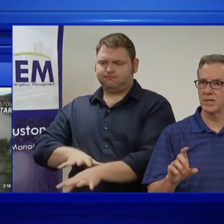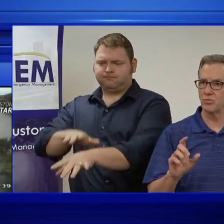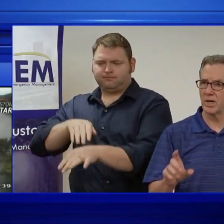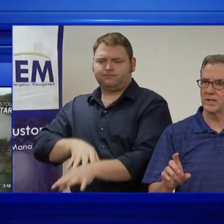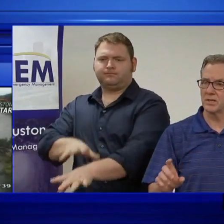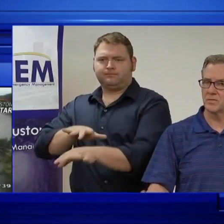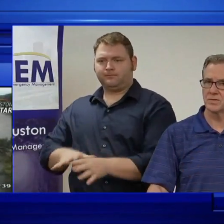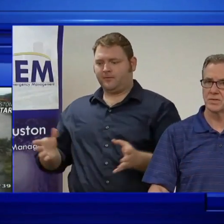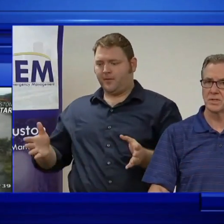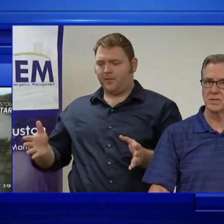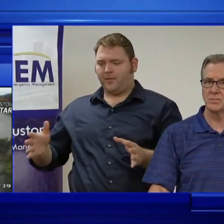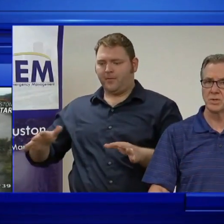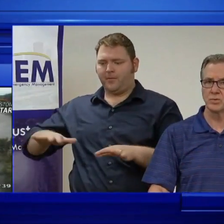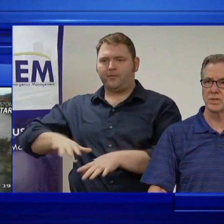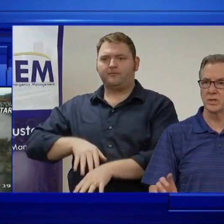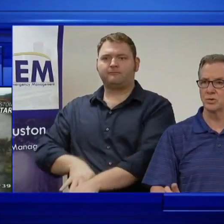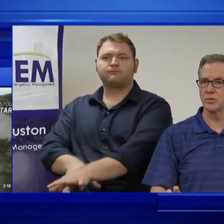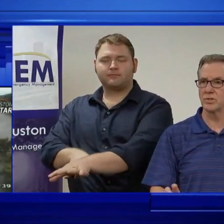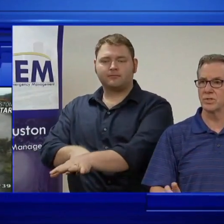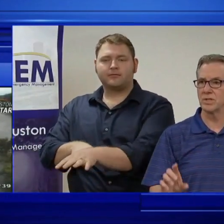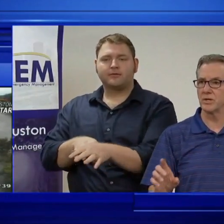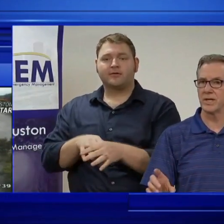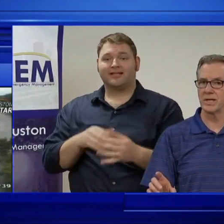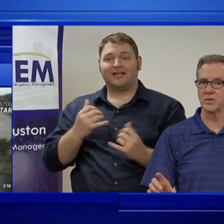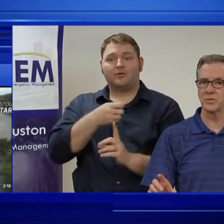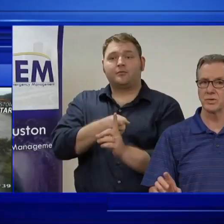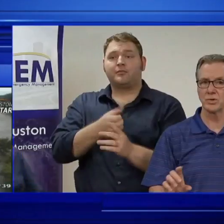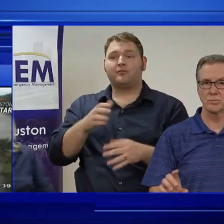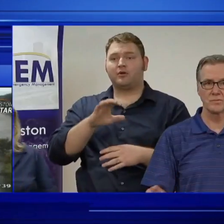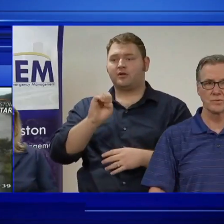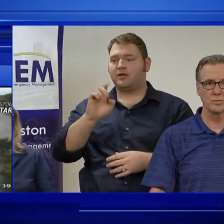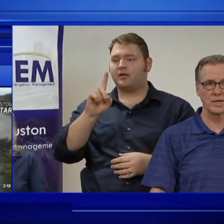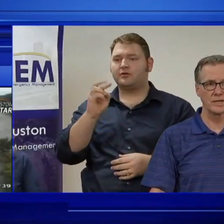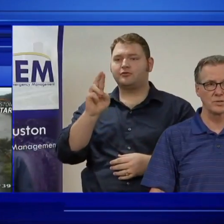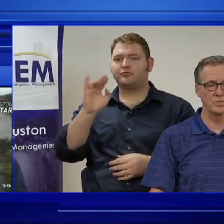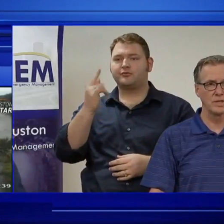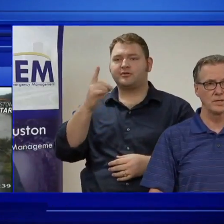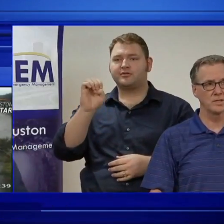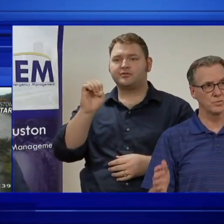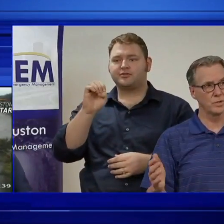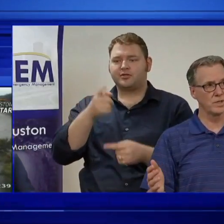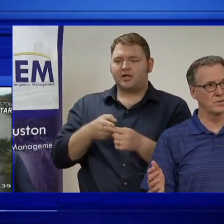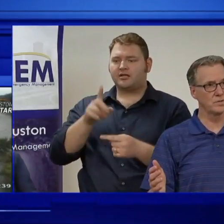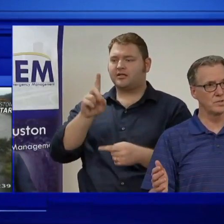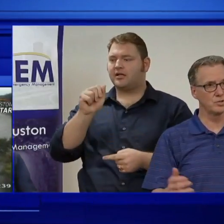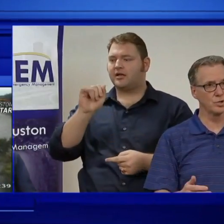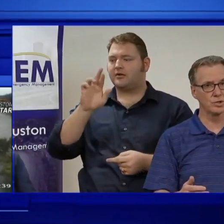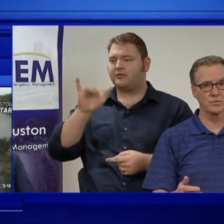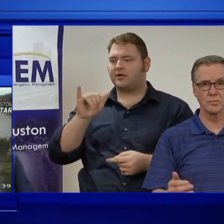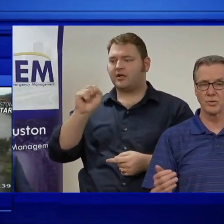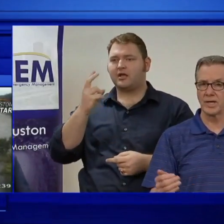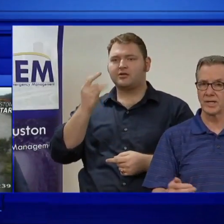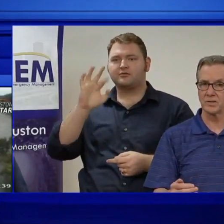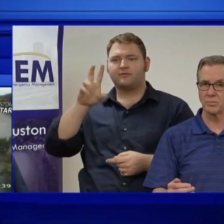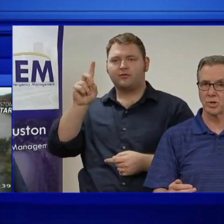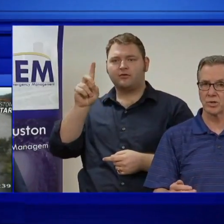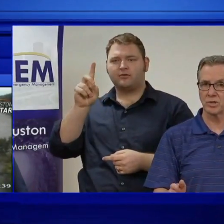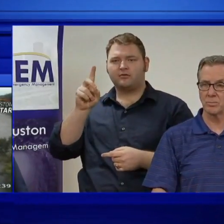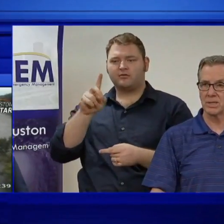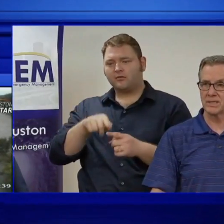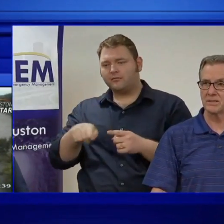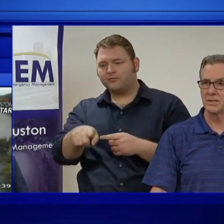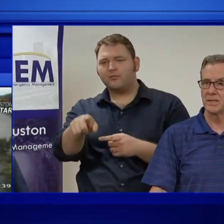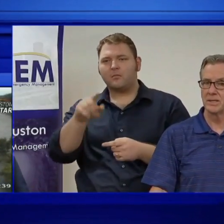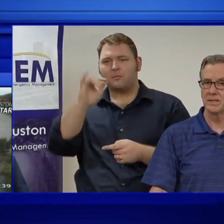direct impact right in the vicinity between Eldridge and Derry Ashford along Buffalo Bayou. That's where the discharges from both attics and